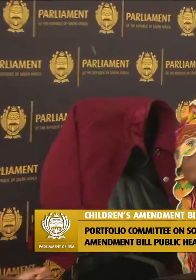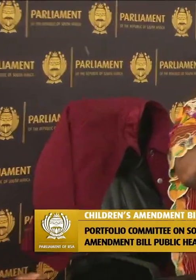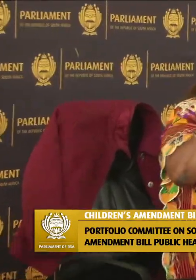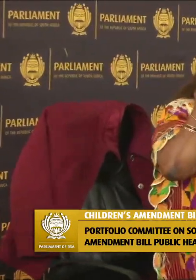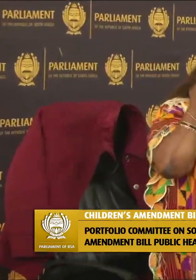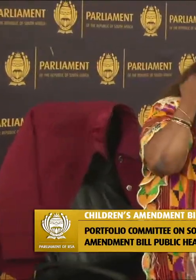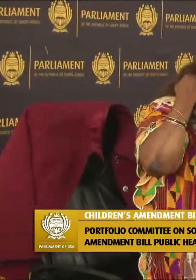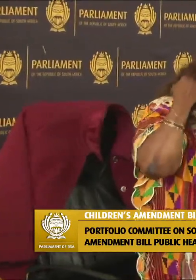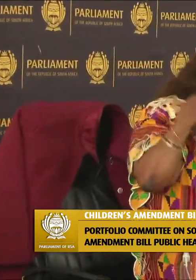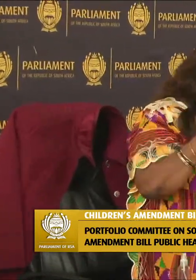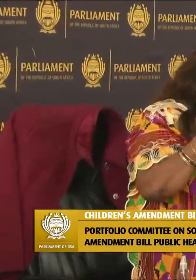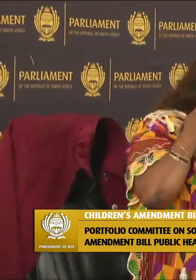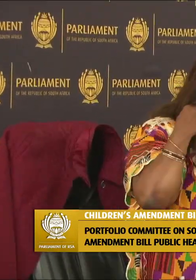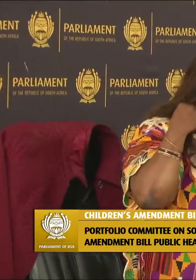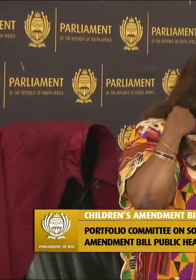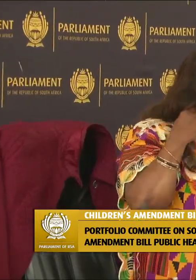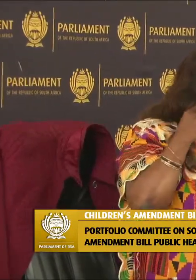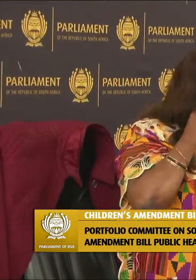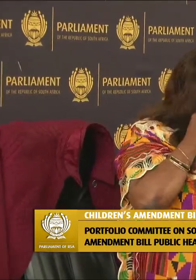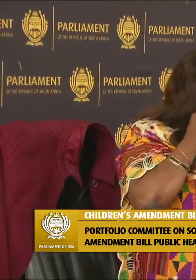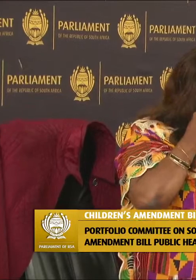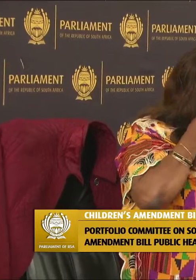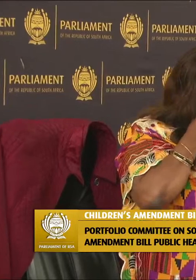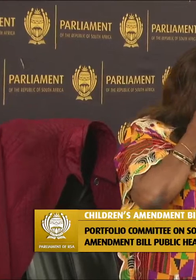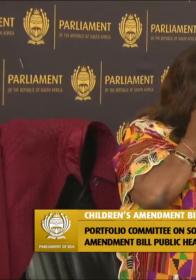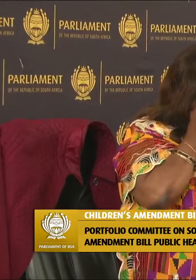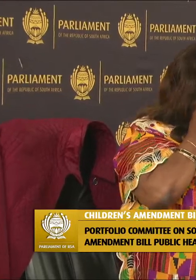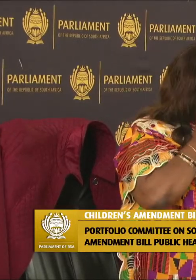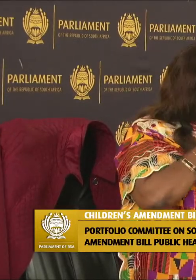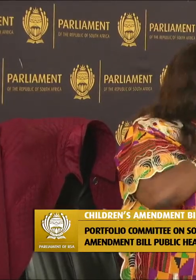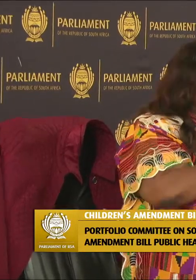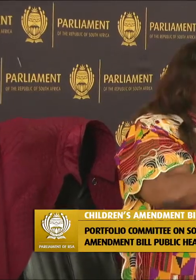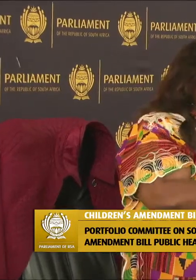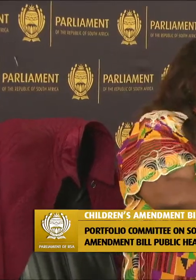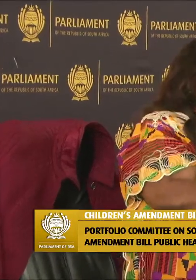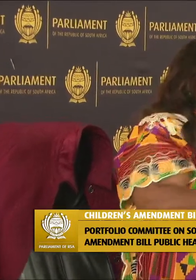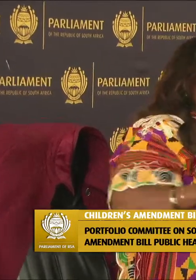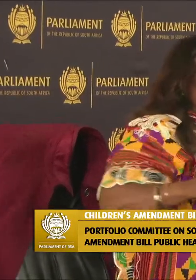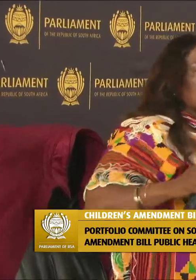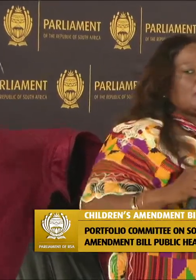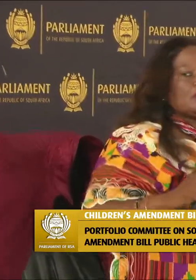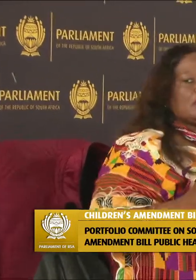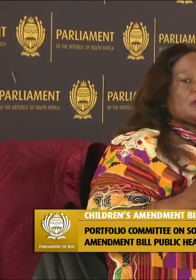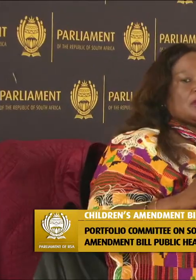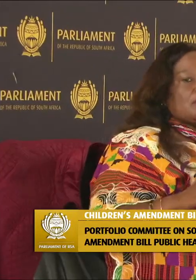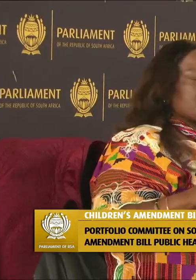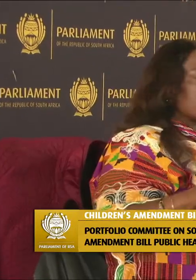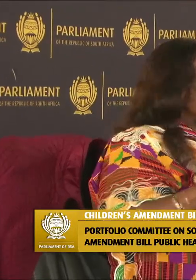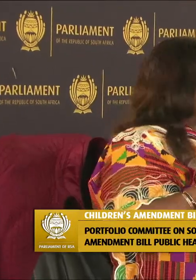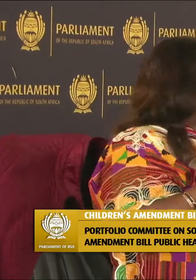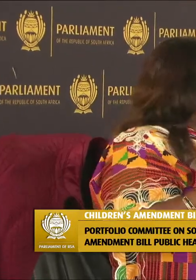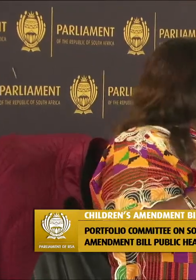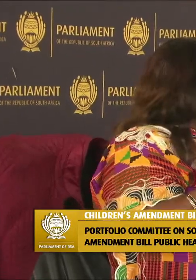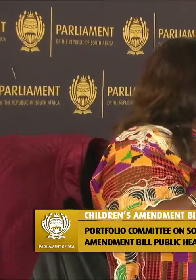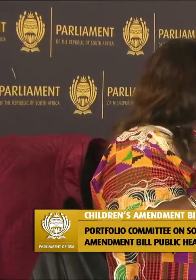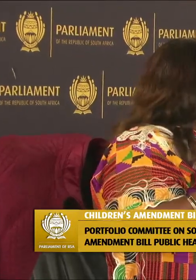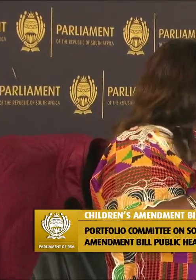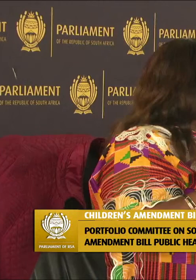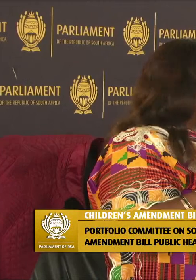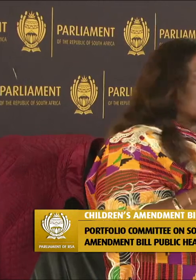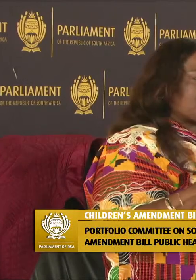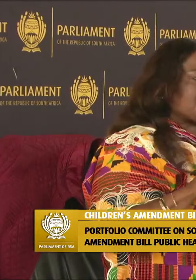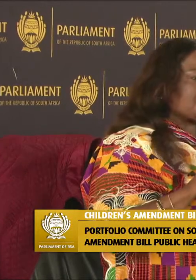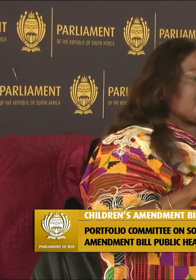Thank you very much, honorable members. Ngibonge kakhulu koza kwethu. Mhlawumbi